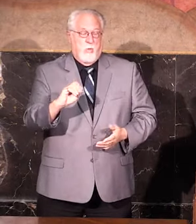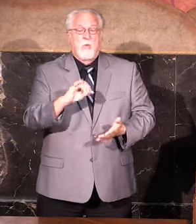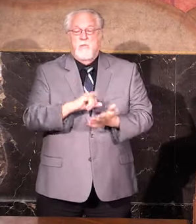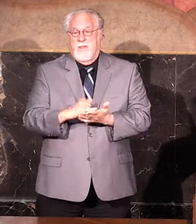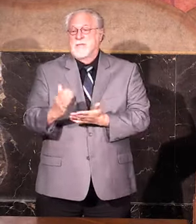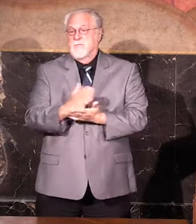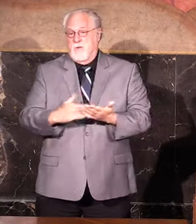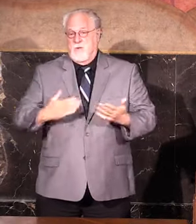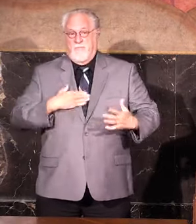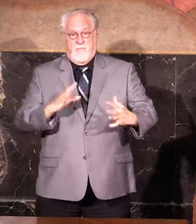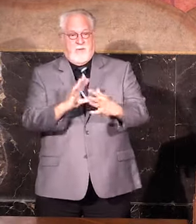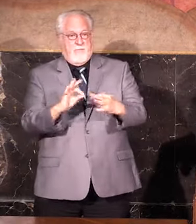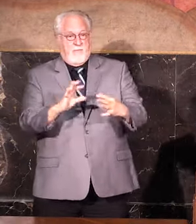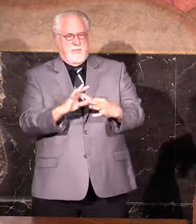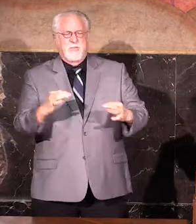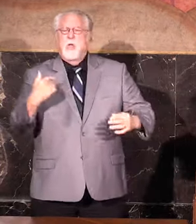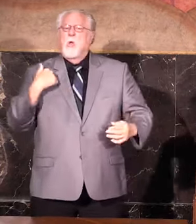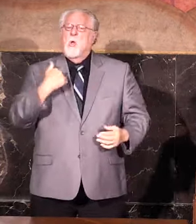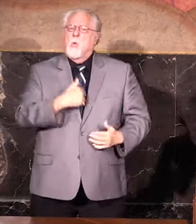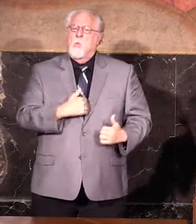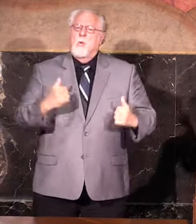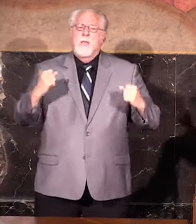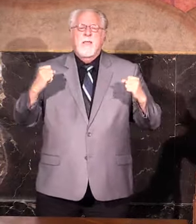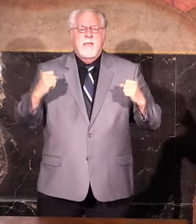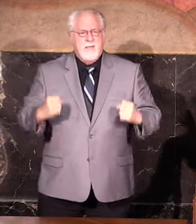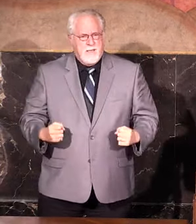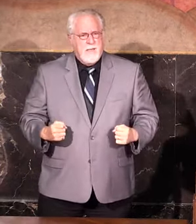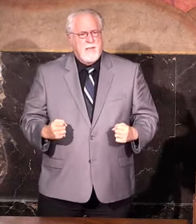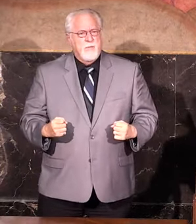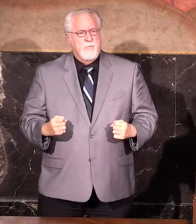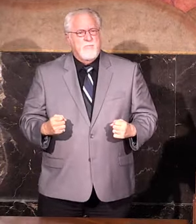message. I think we can take